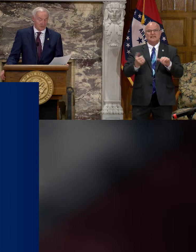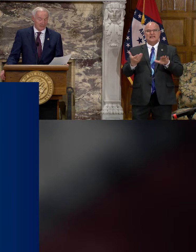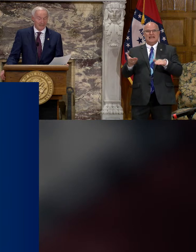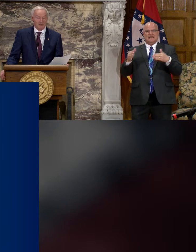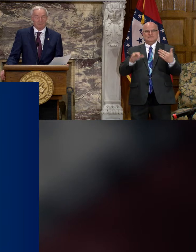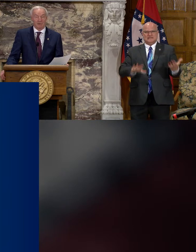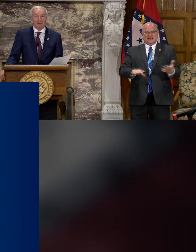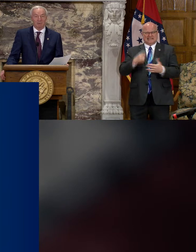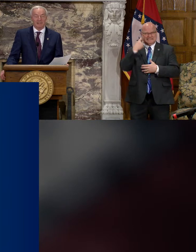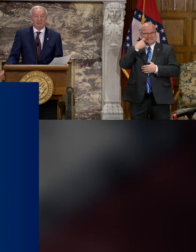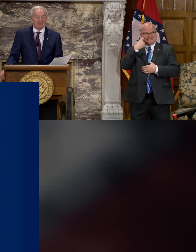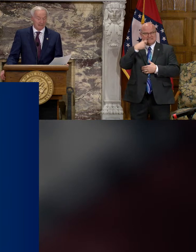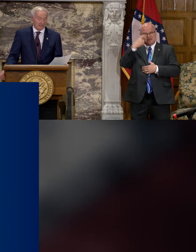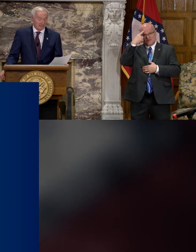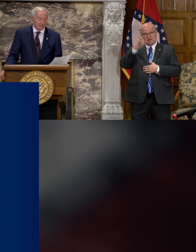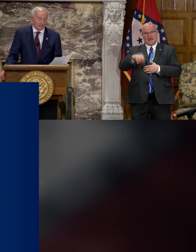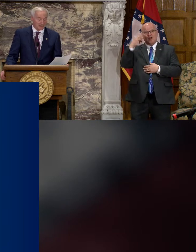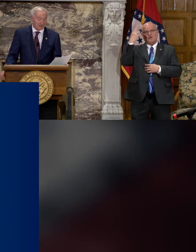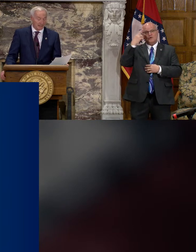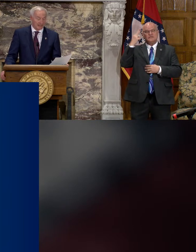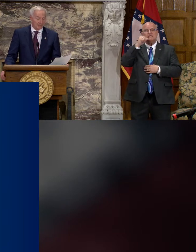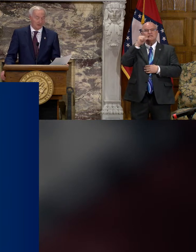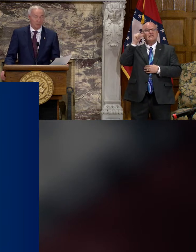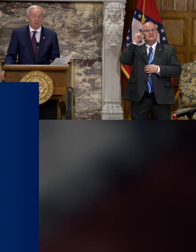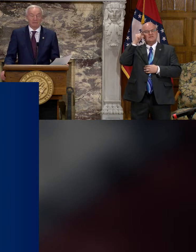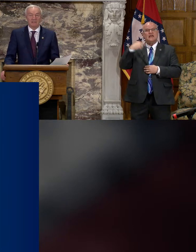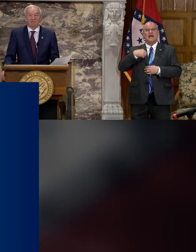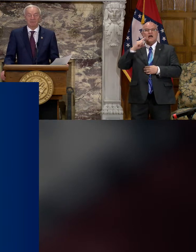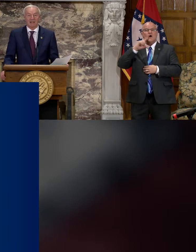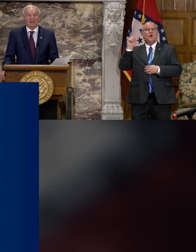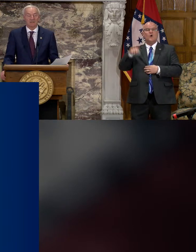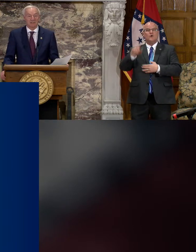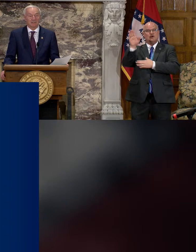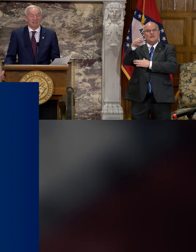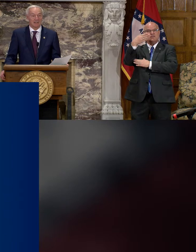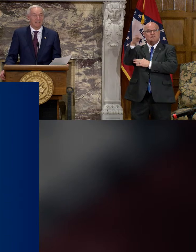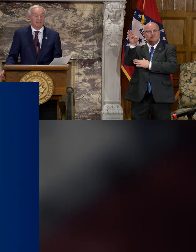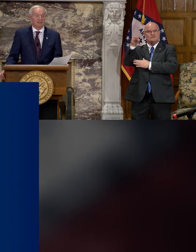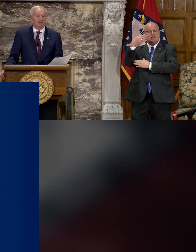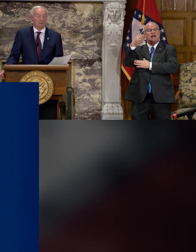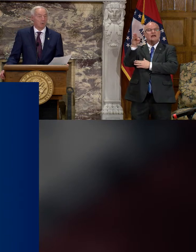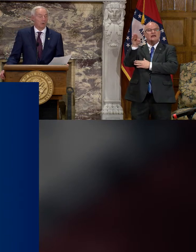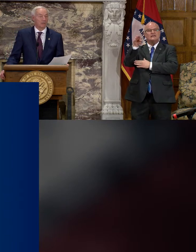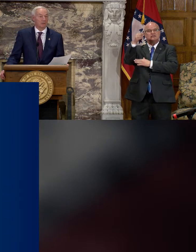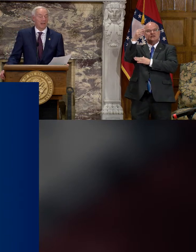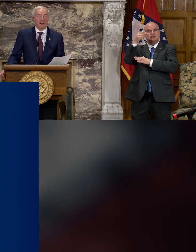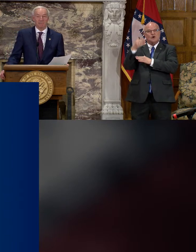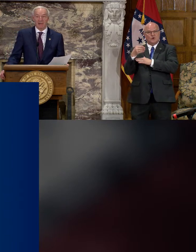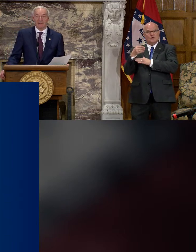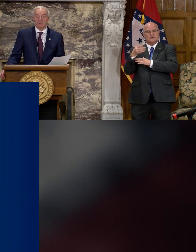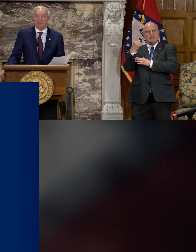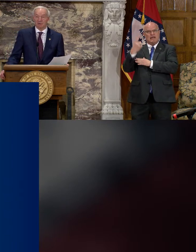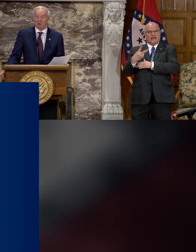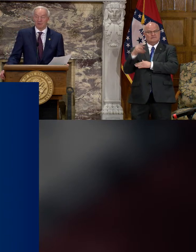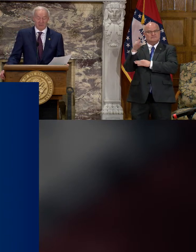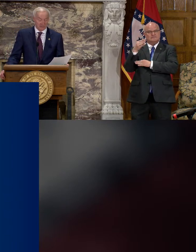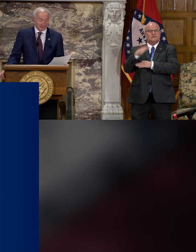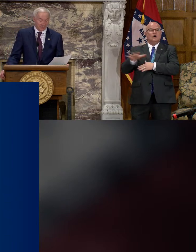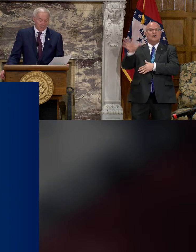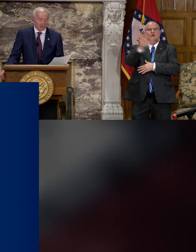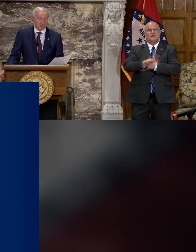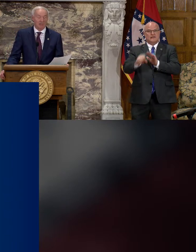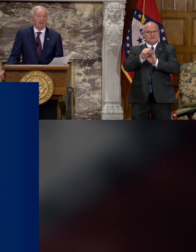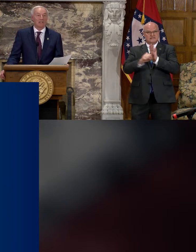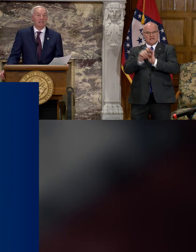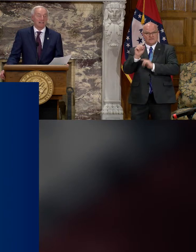those circumstances. For that reason, yesterday I ordered the flags lowered to half-mast across the